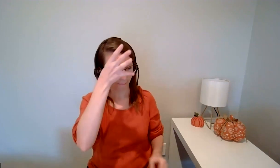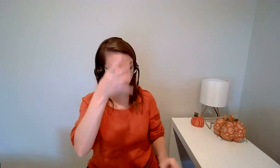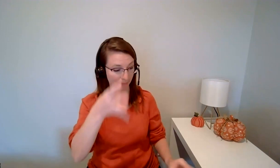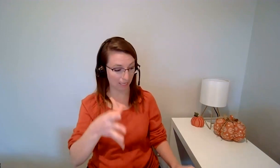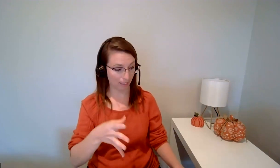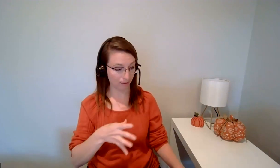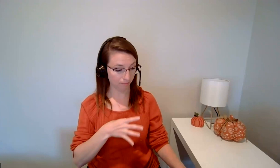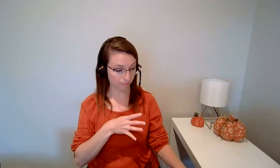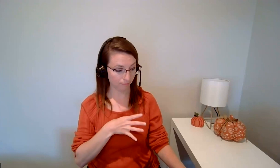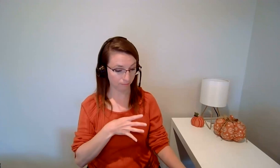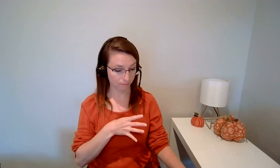man,